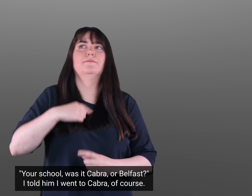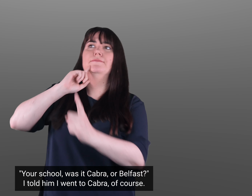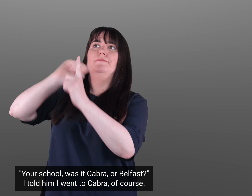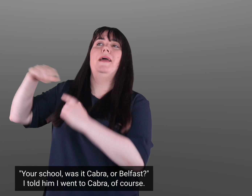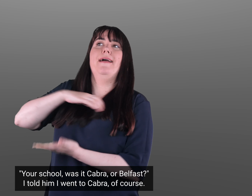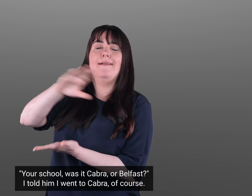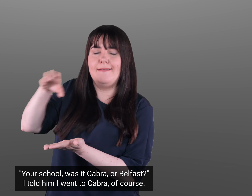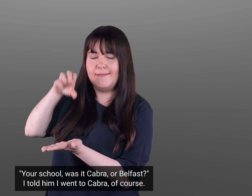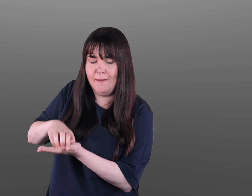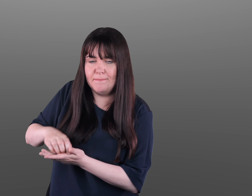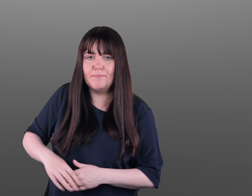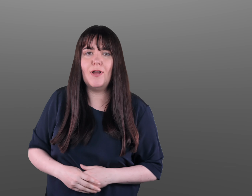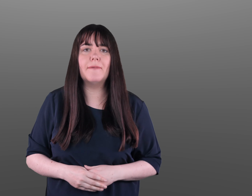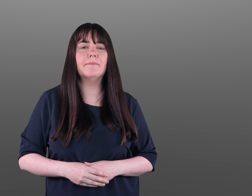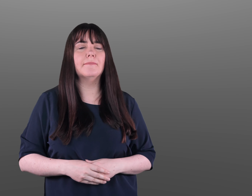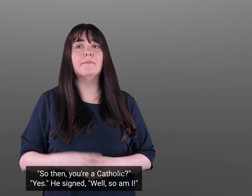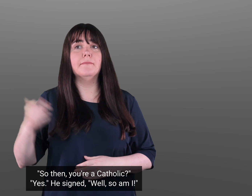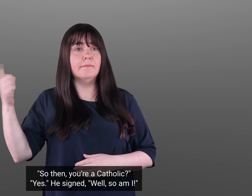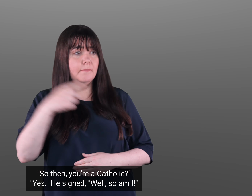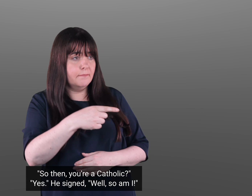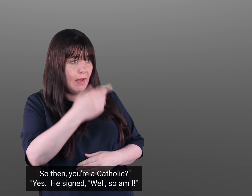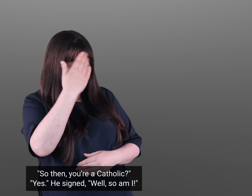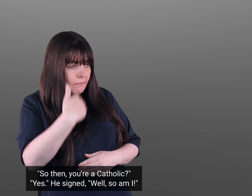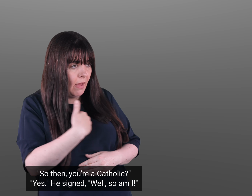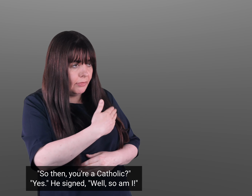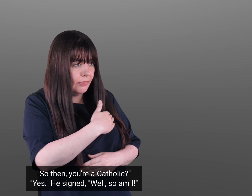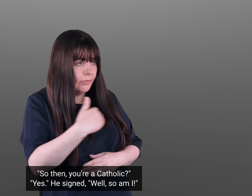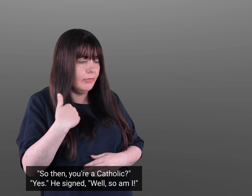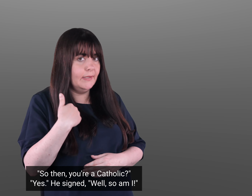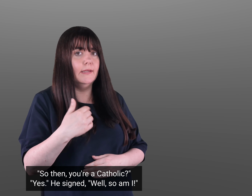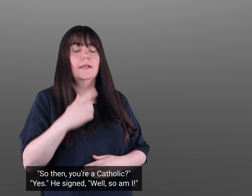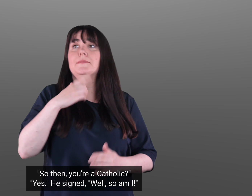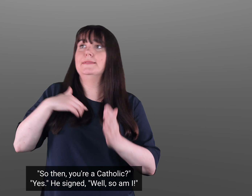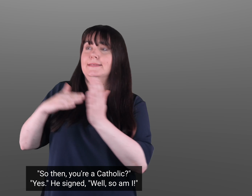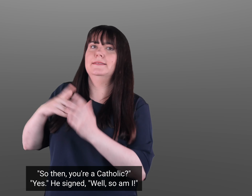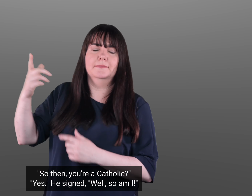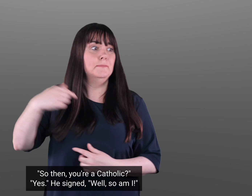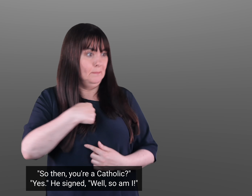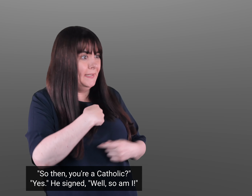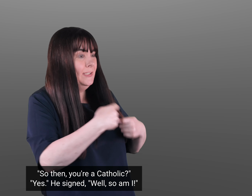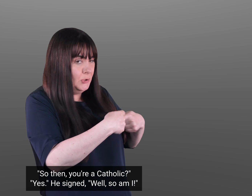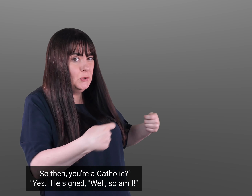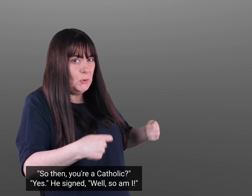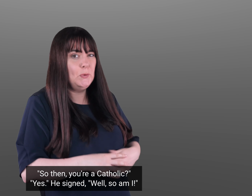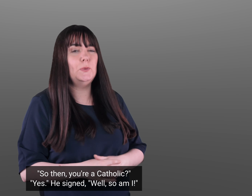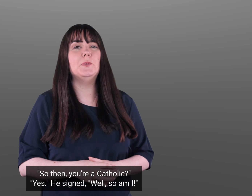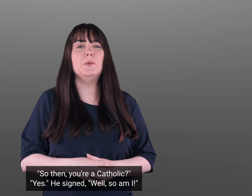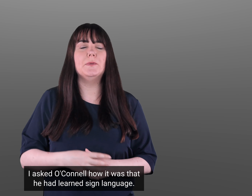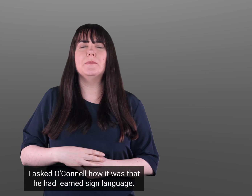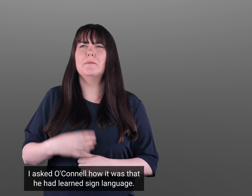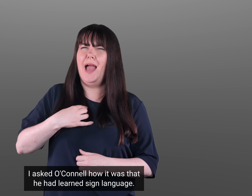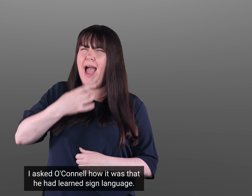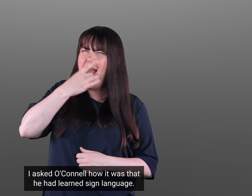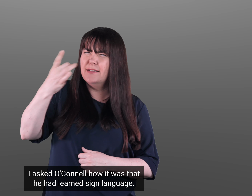I told him I went to Cabra, of course. "So then you're a Catholic?" "Yes." He signed, "Well, so am I." I